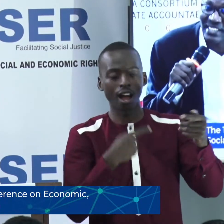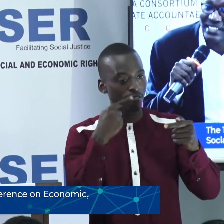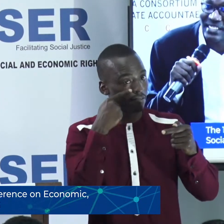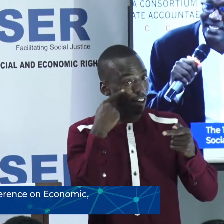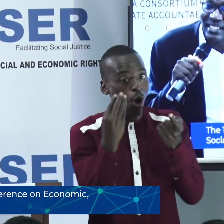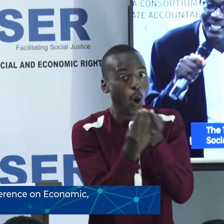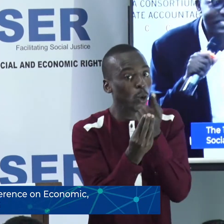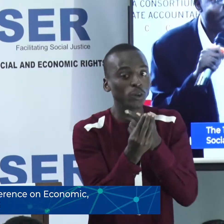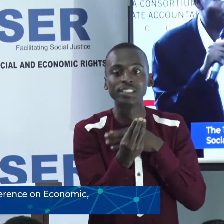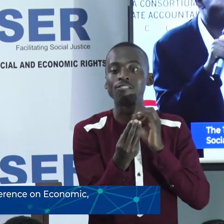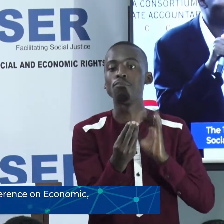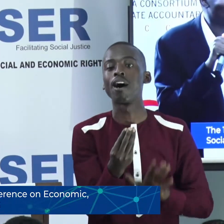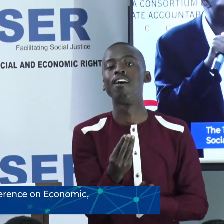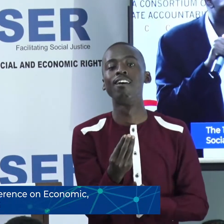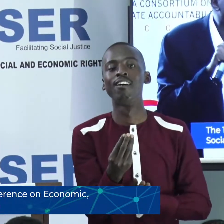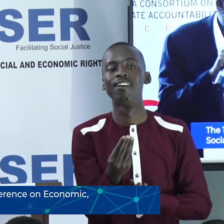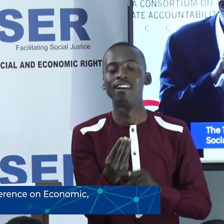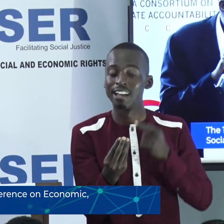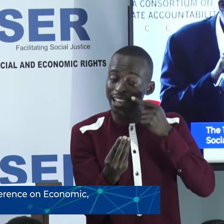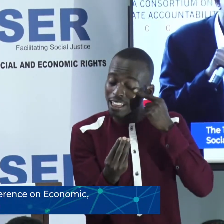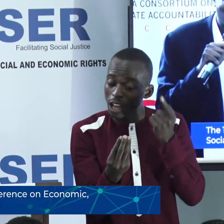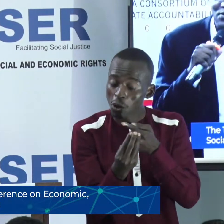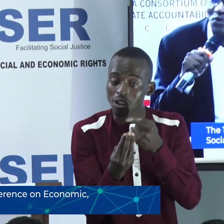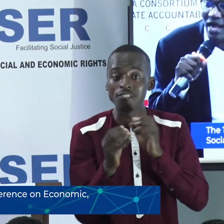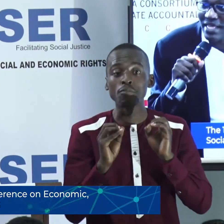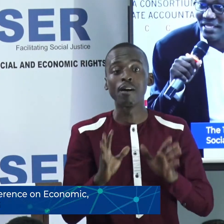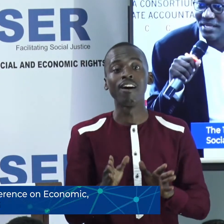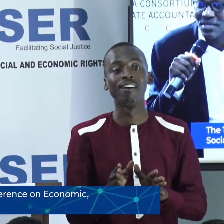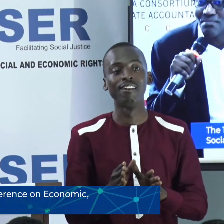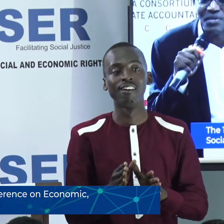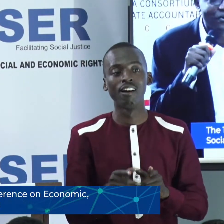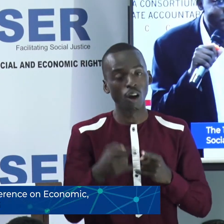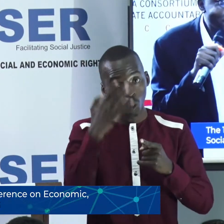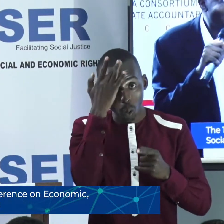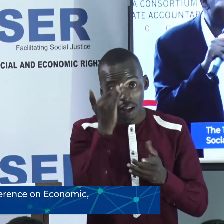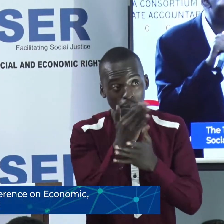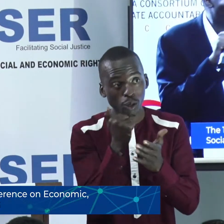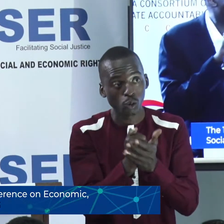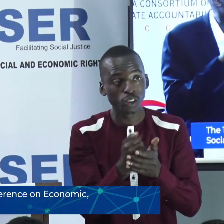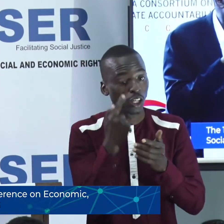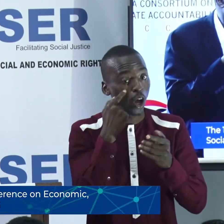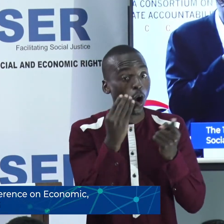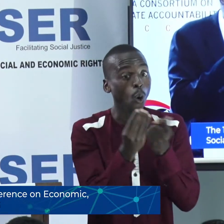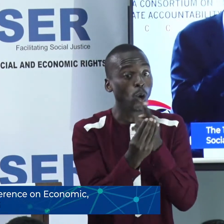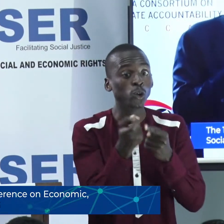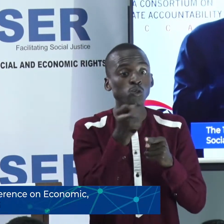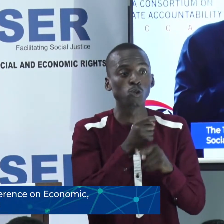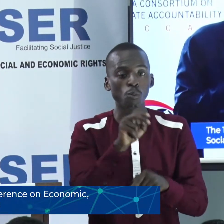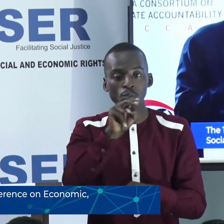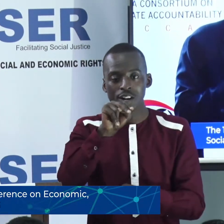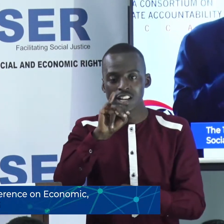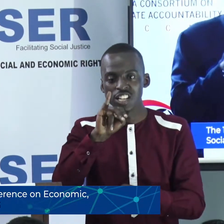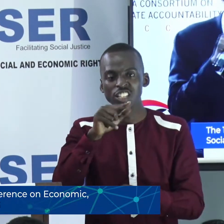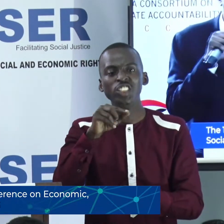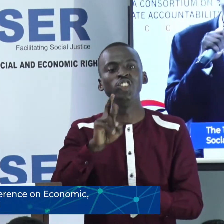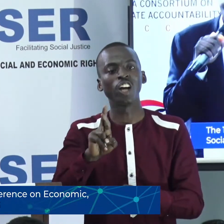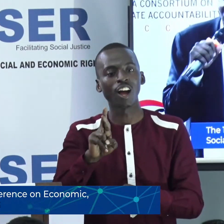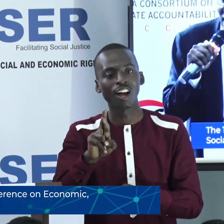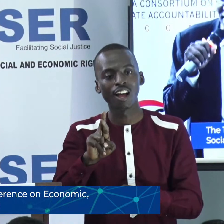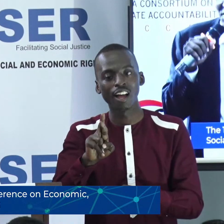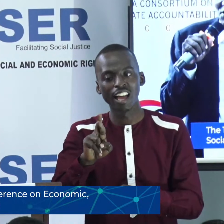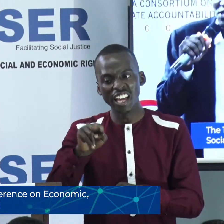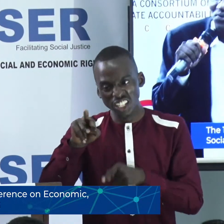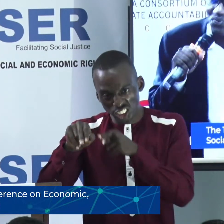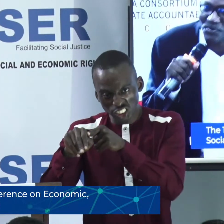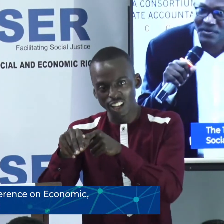onions. Yet they use onions a lot in their food. But why? Because they get their onions from Niger. And in Niger,